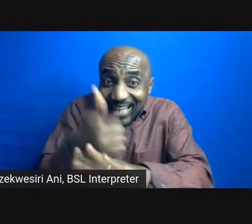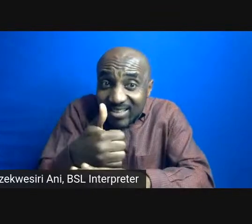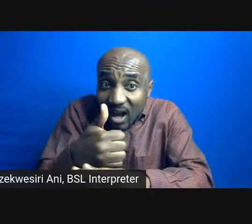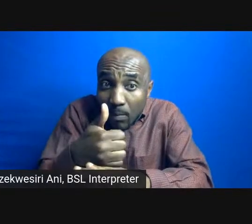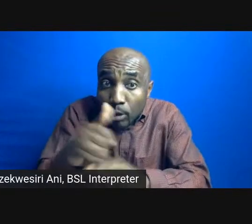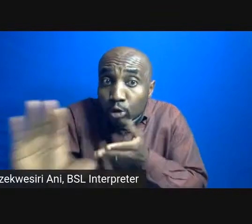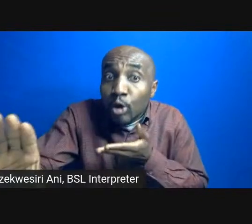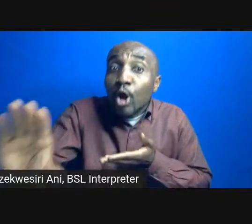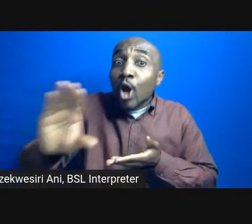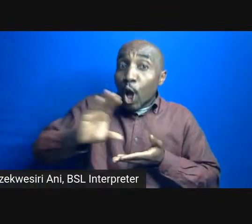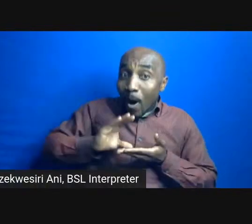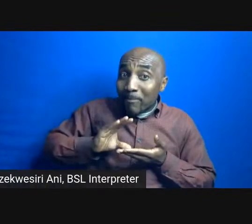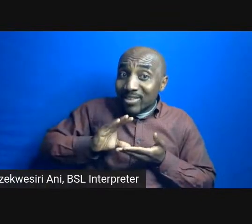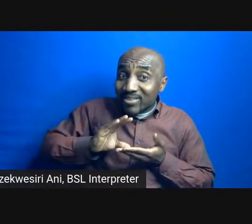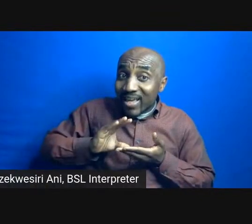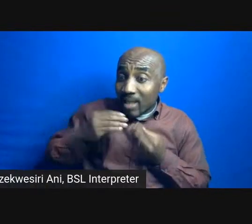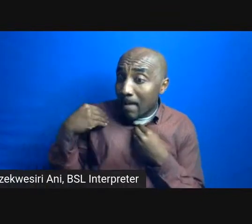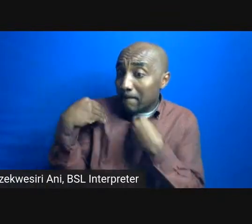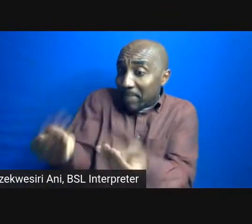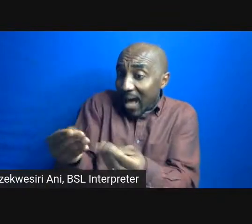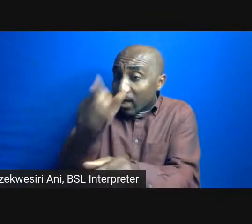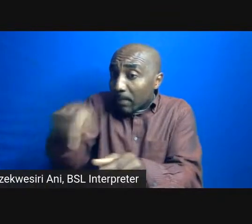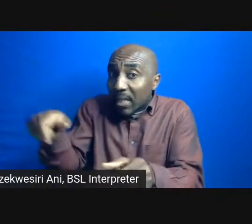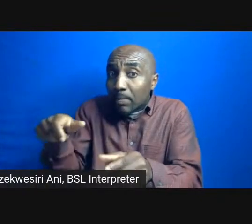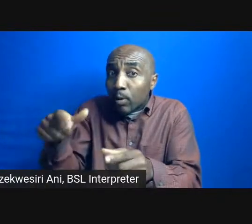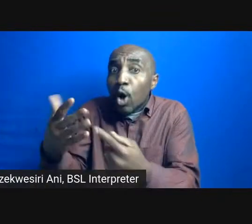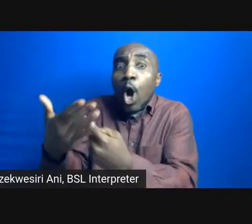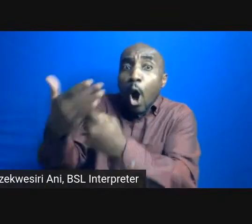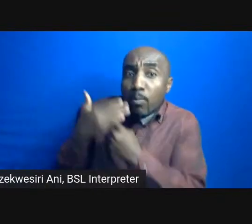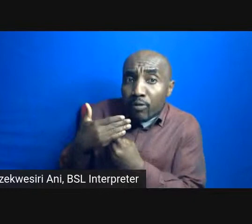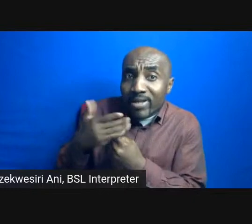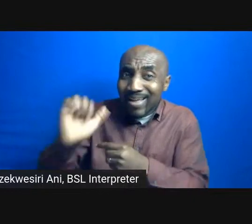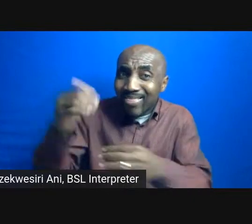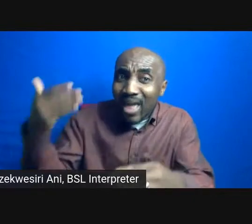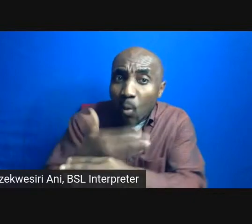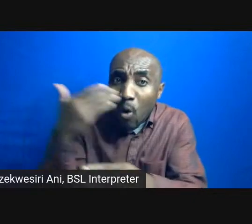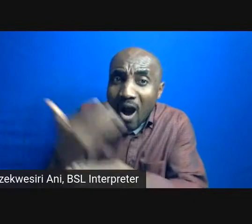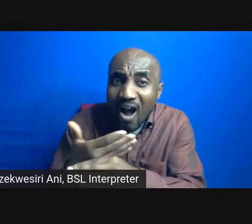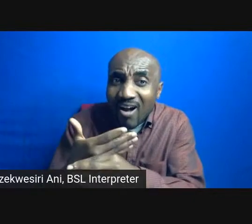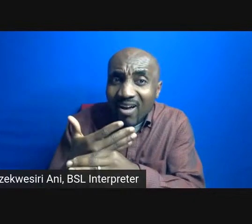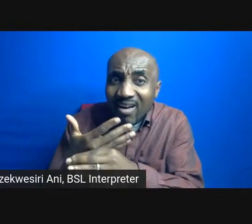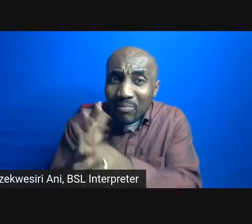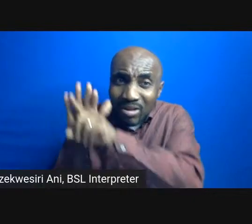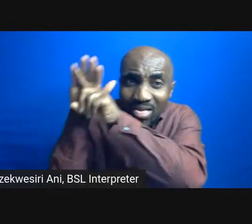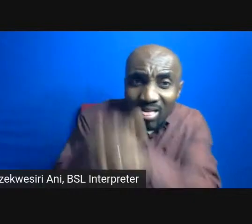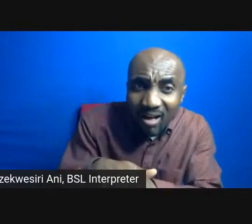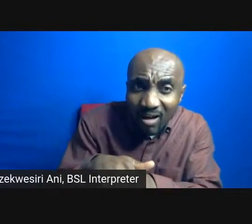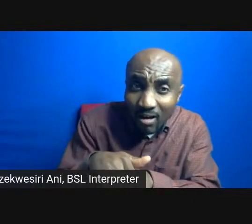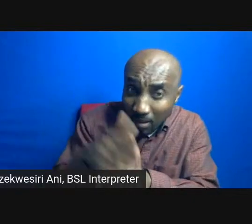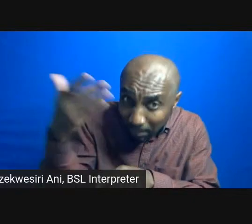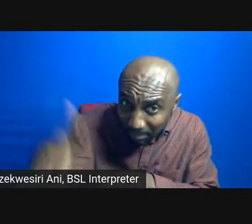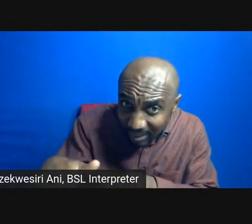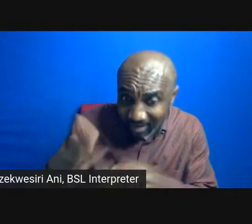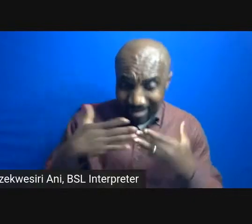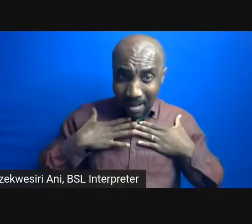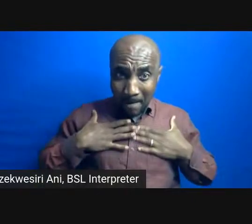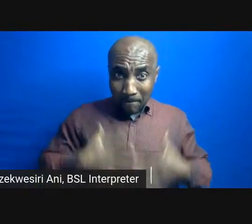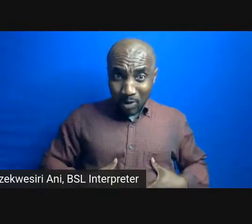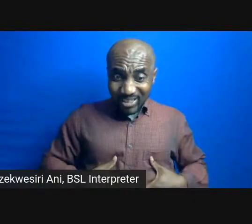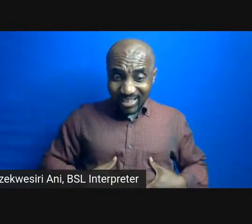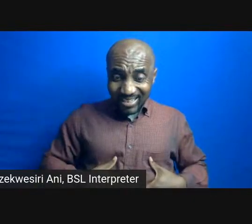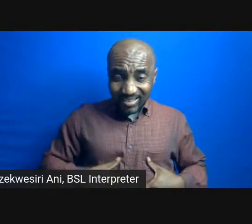to restore to those who had been oppressed, whose labor had been exploited, and whose bodies